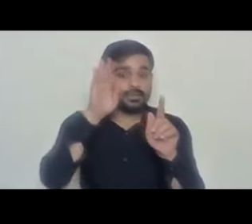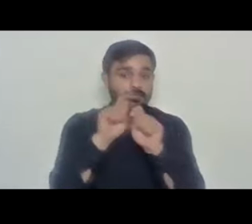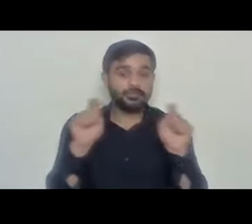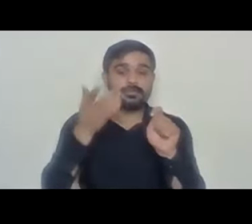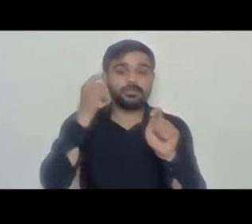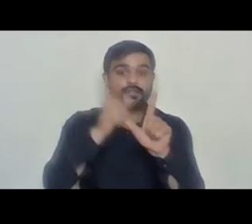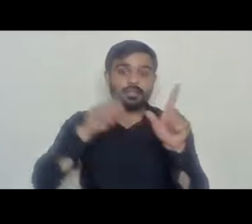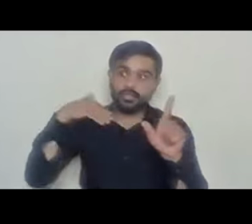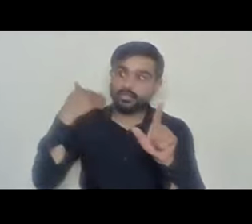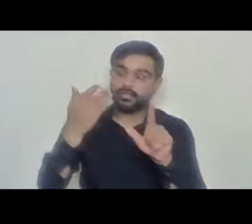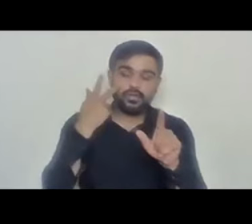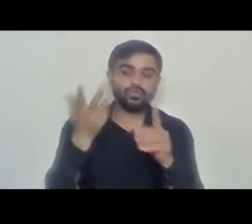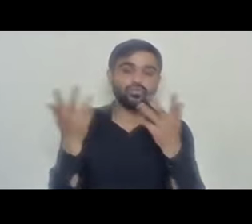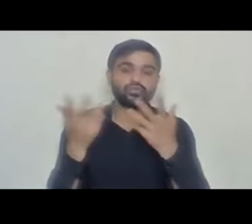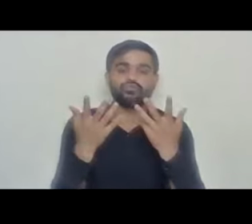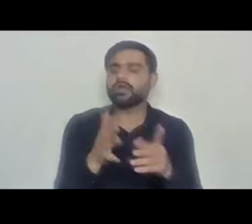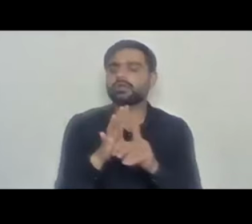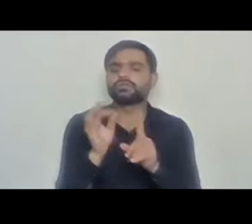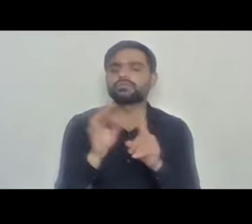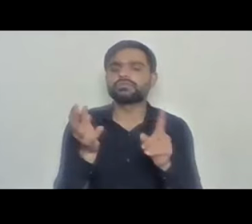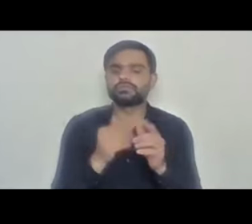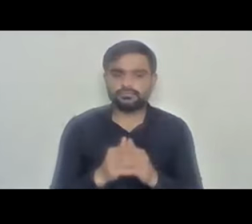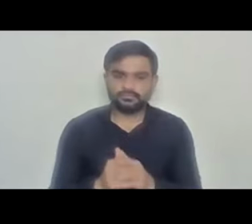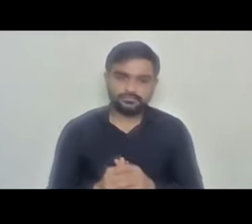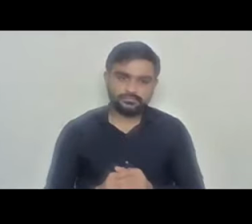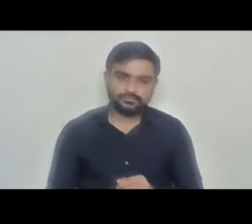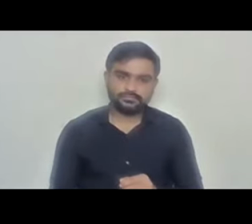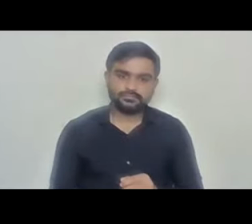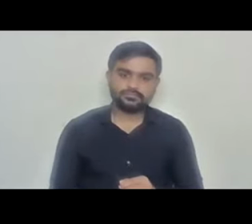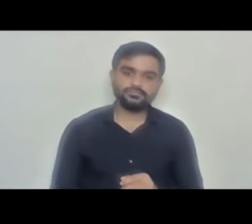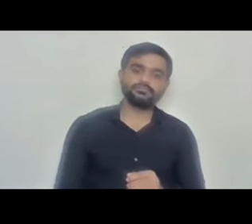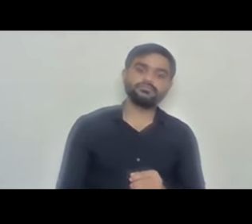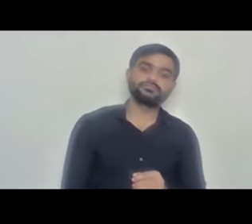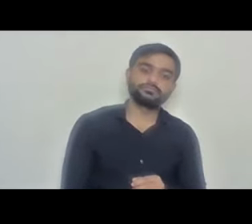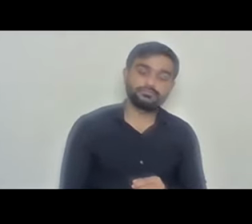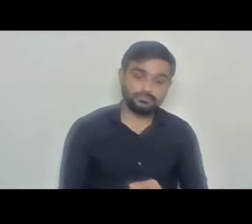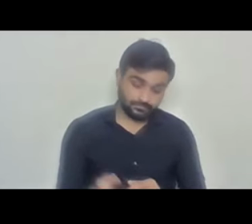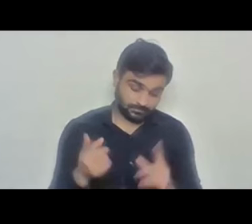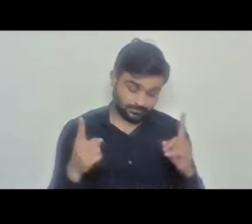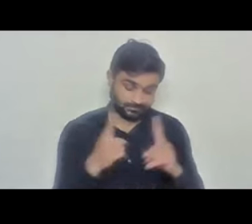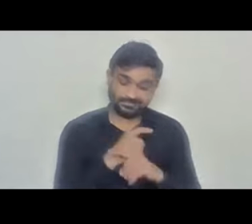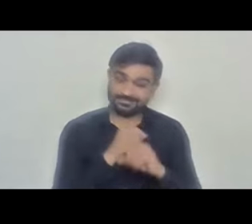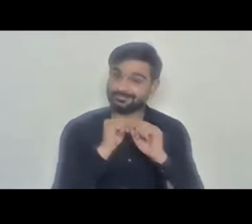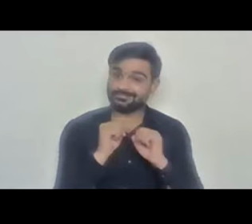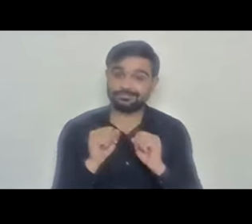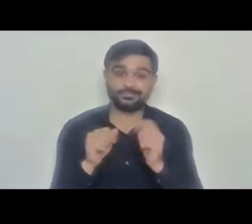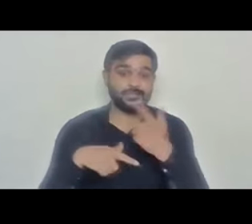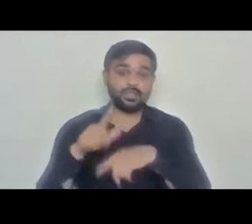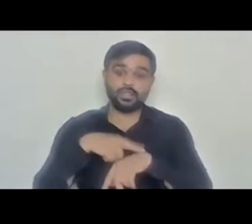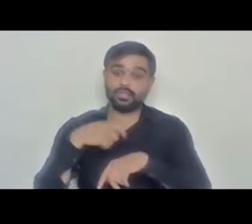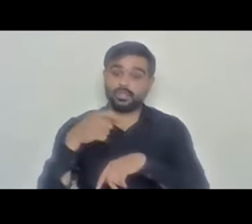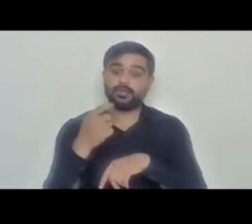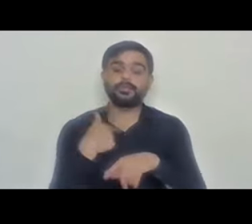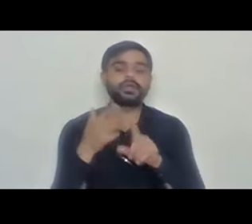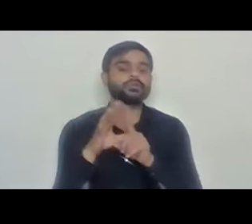10 years. So now what I do, uh, again, this is very hypothetical, 10 years is a long time, but what